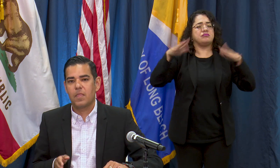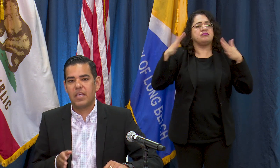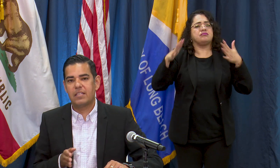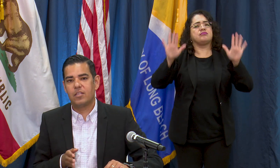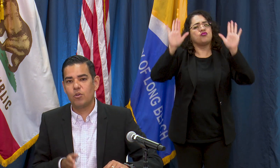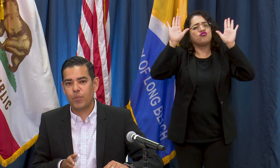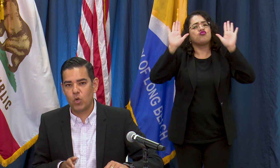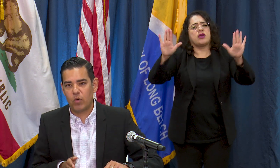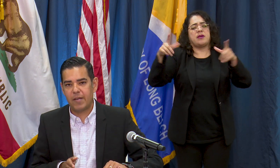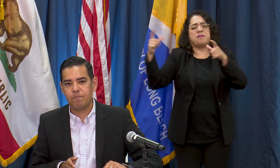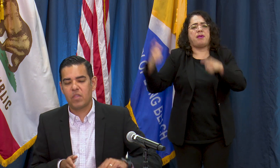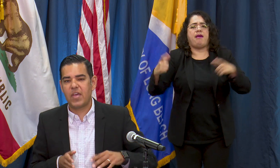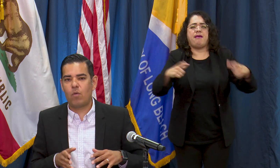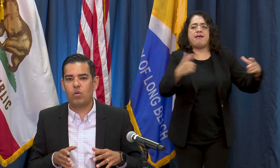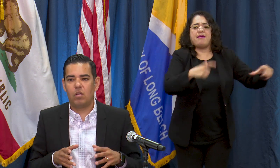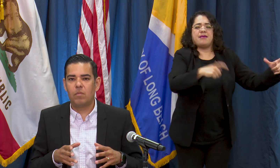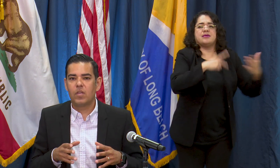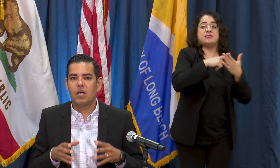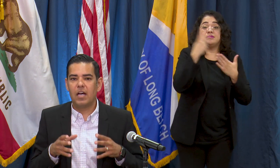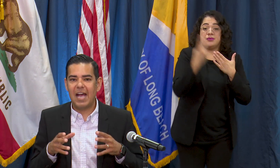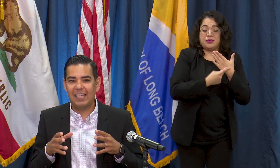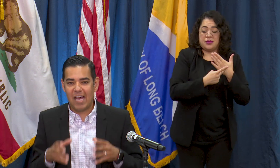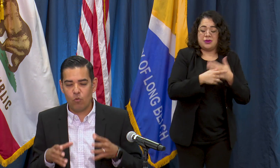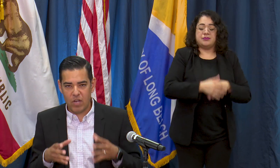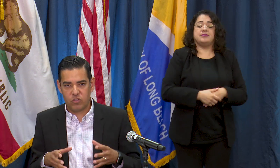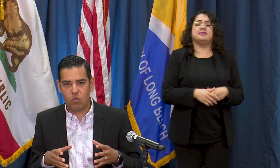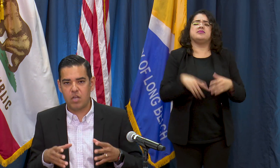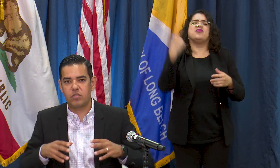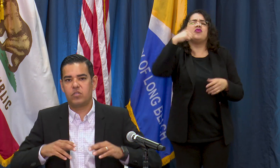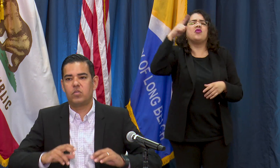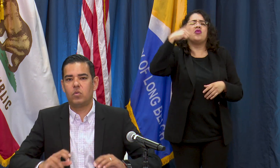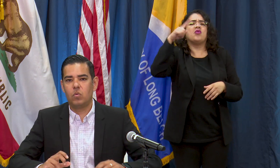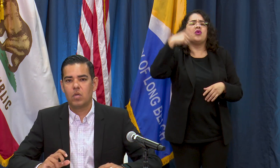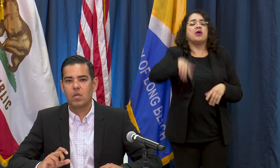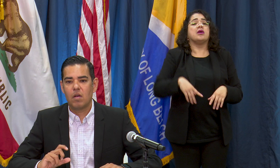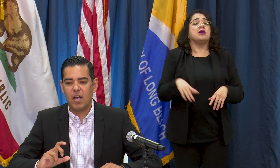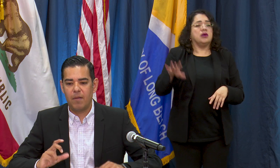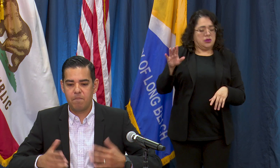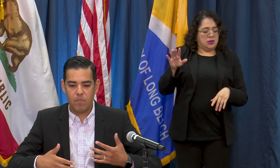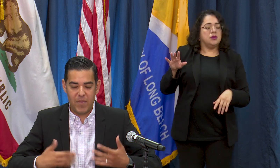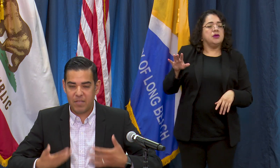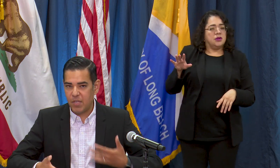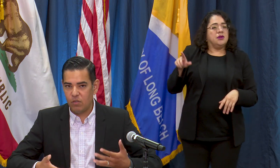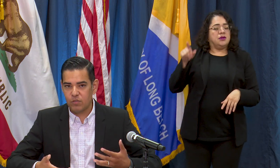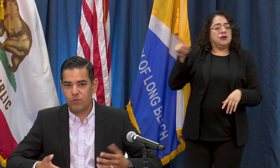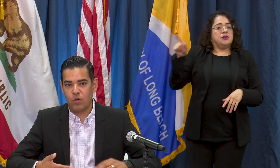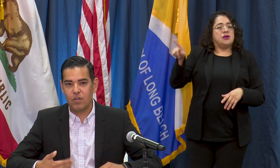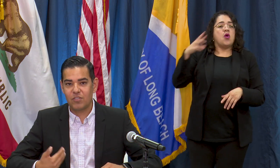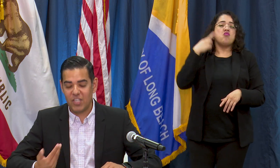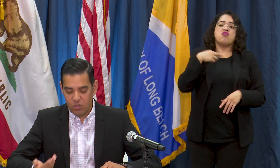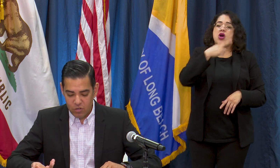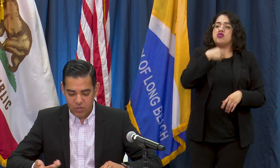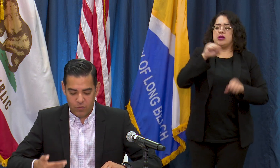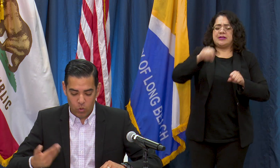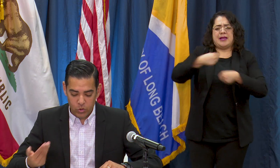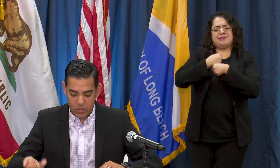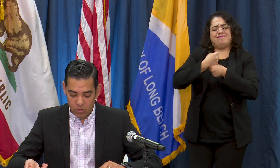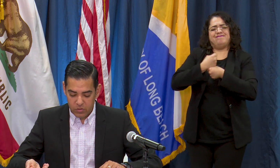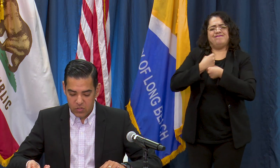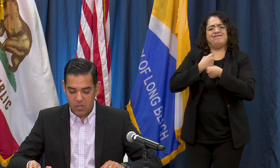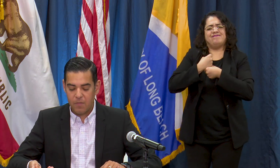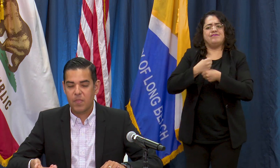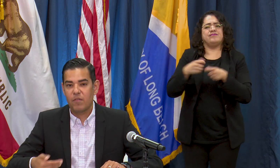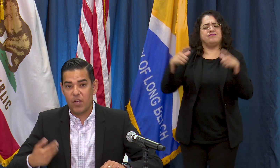is a new program that will allow restaurants to make meals for seniors and for